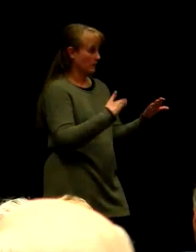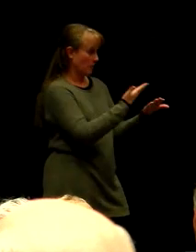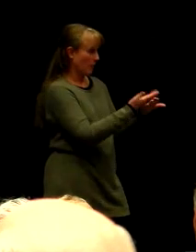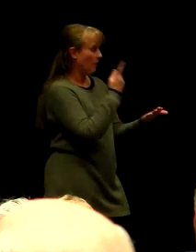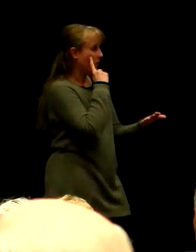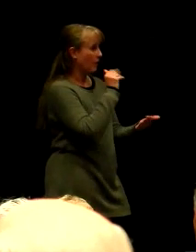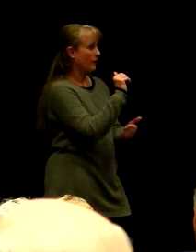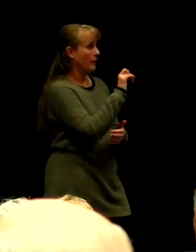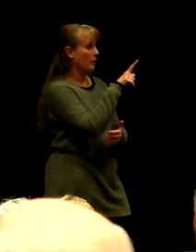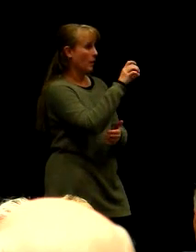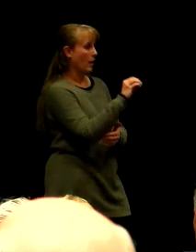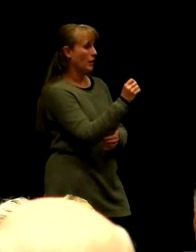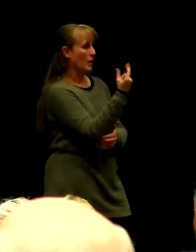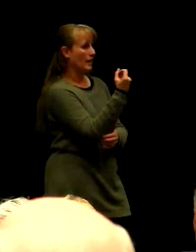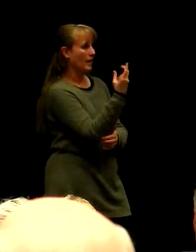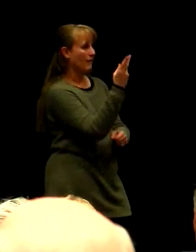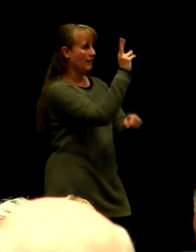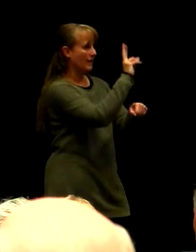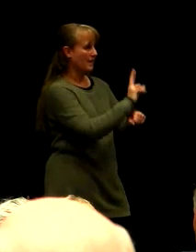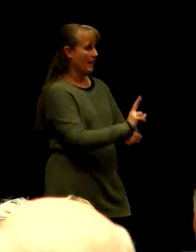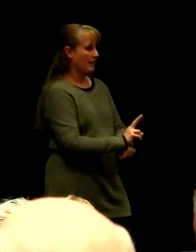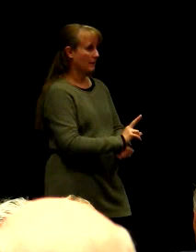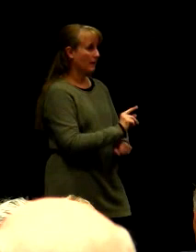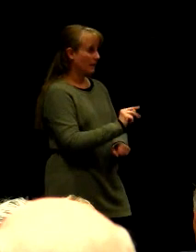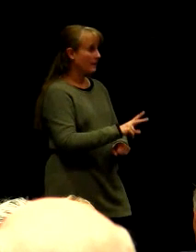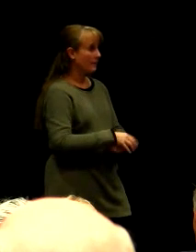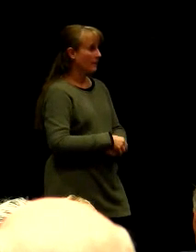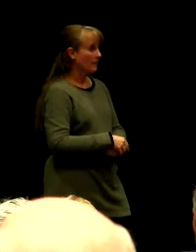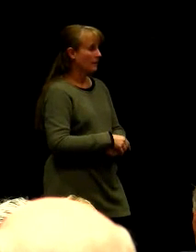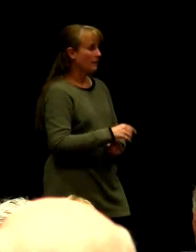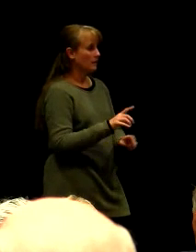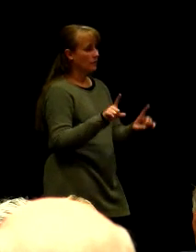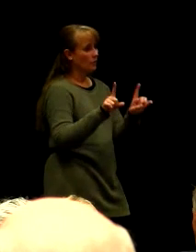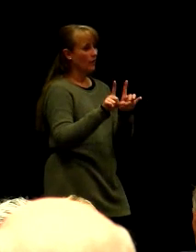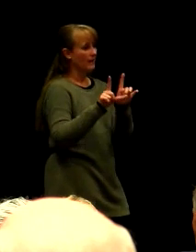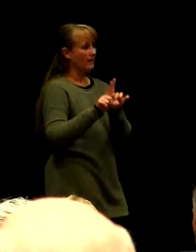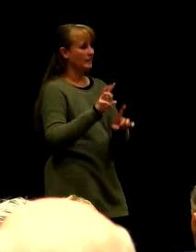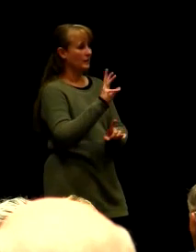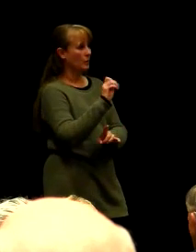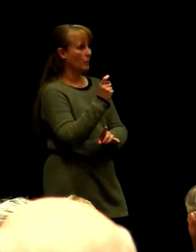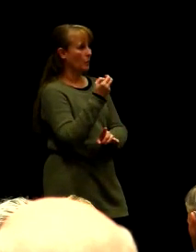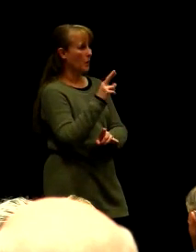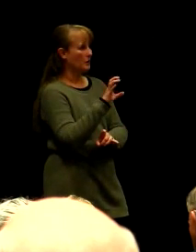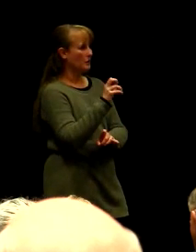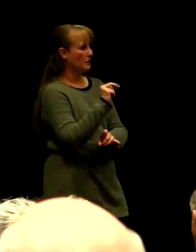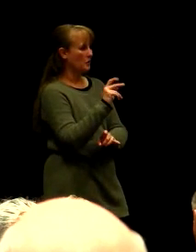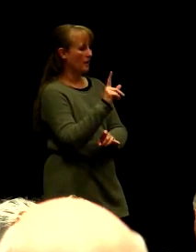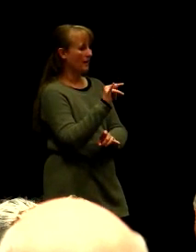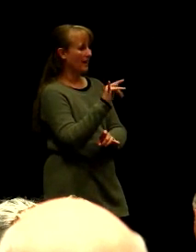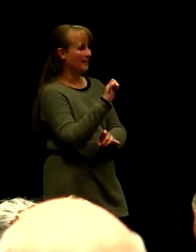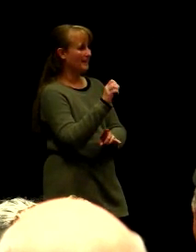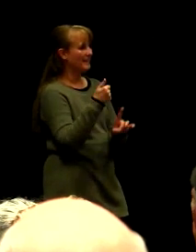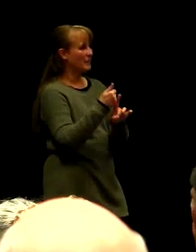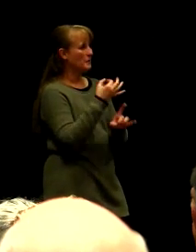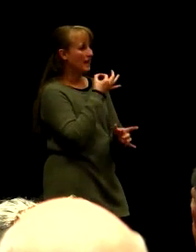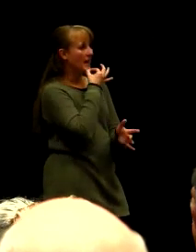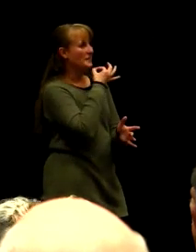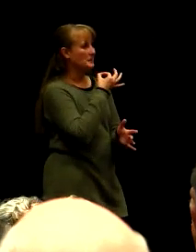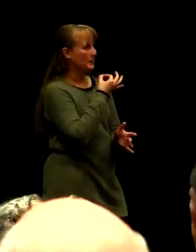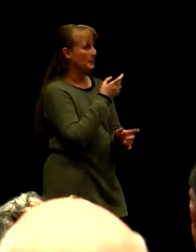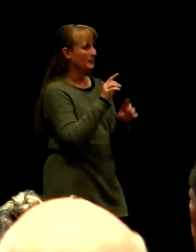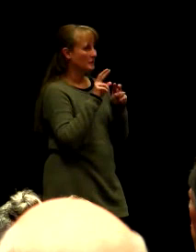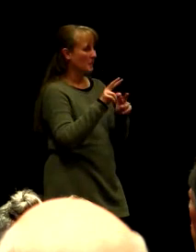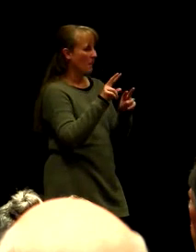11 landing on TV, you know, next to Walter Cronkite. He was there as one of the experts on